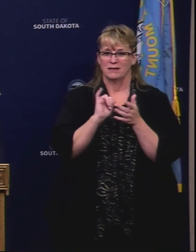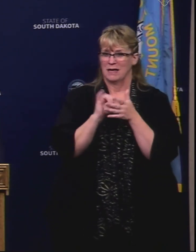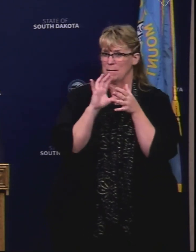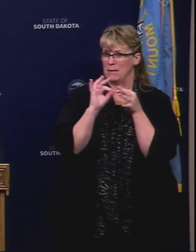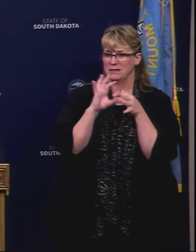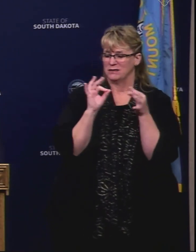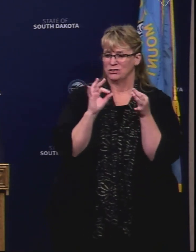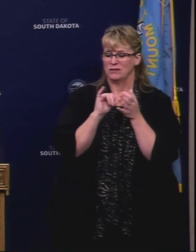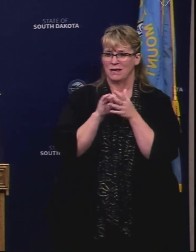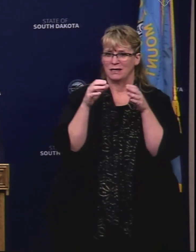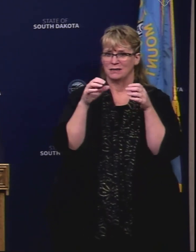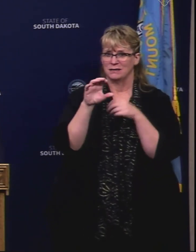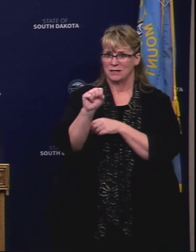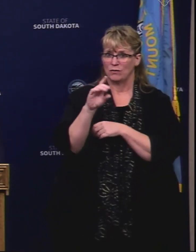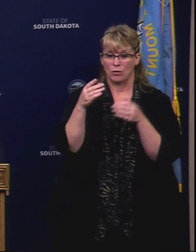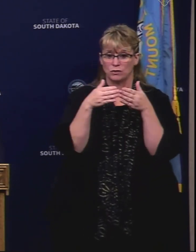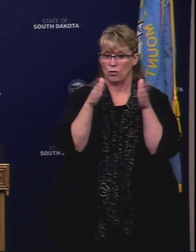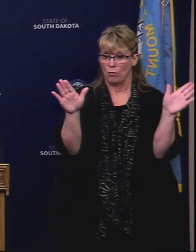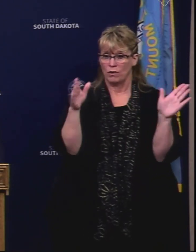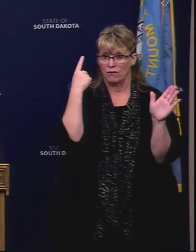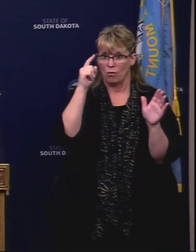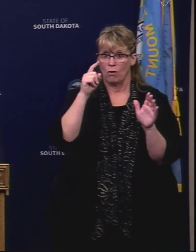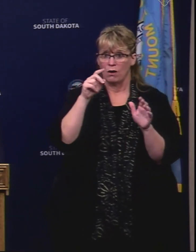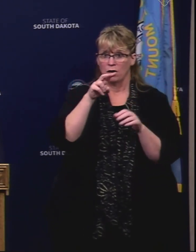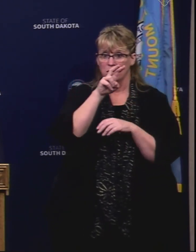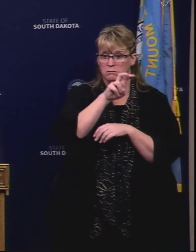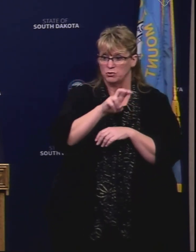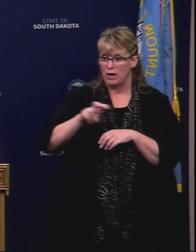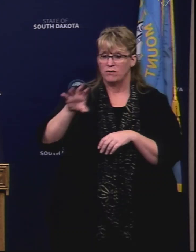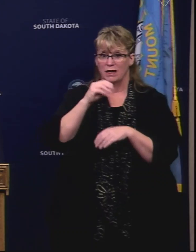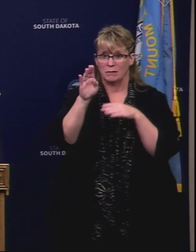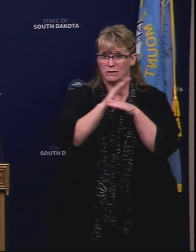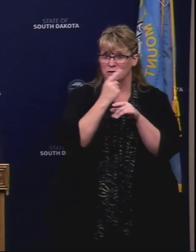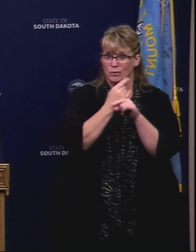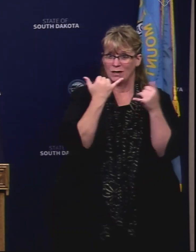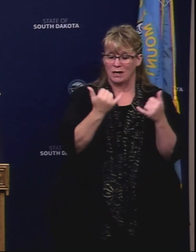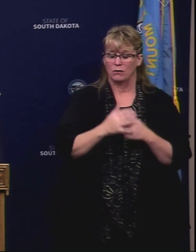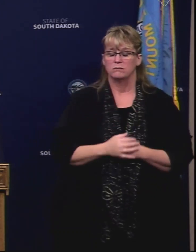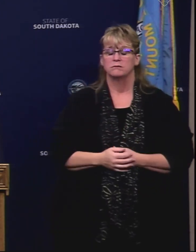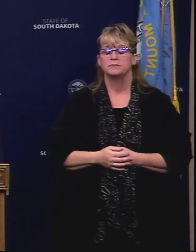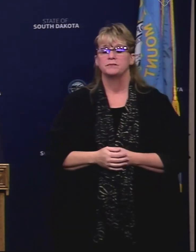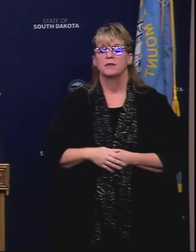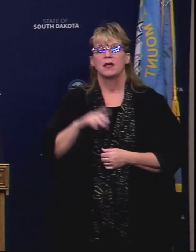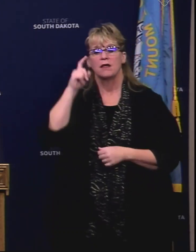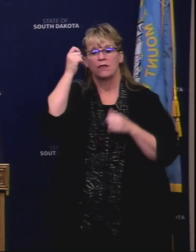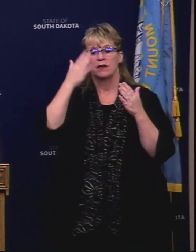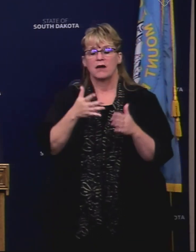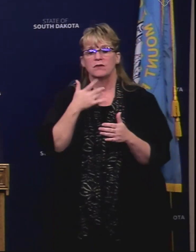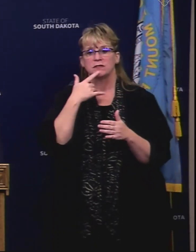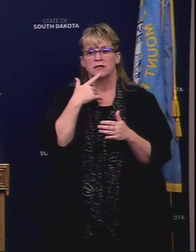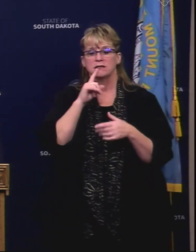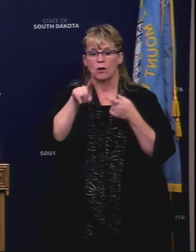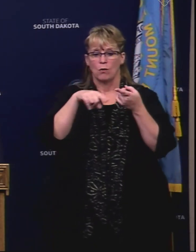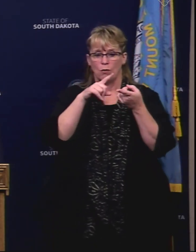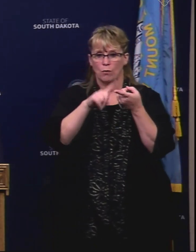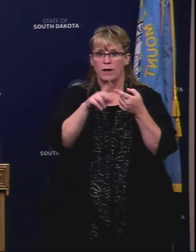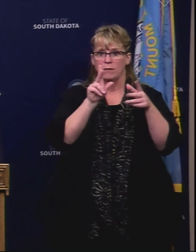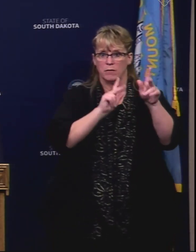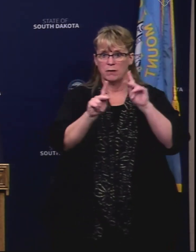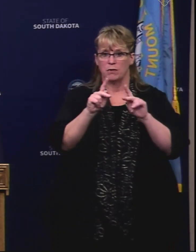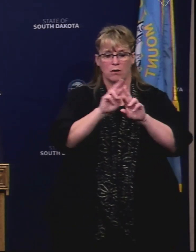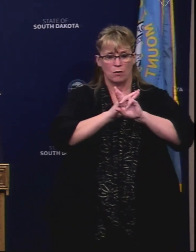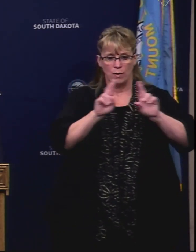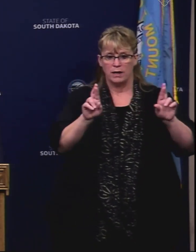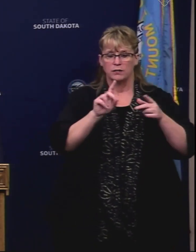kind of that South Dakota is open to travel and open for business right now? The message is that when people are ready to travel after